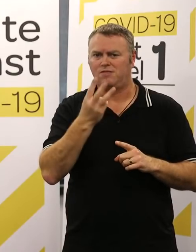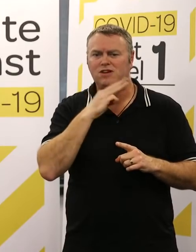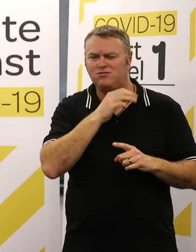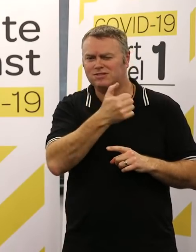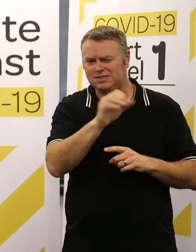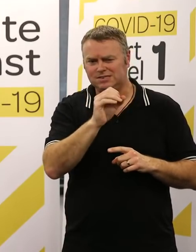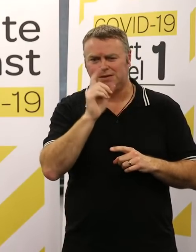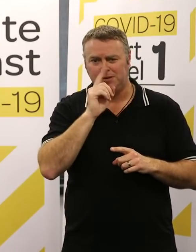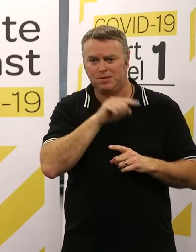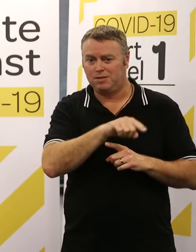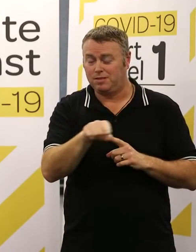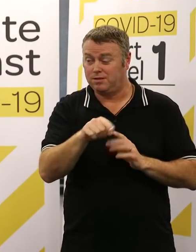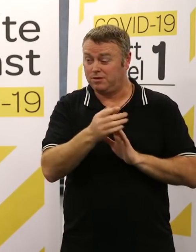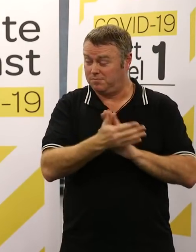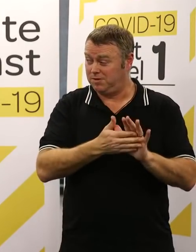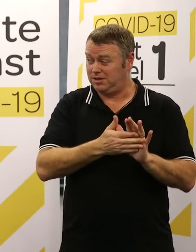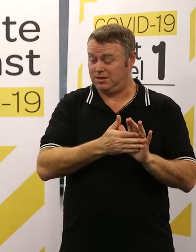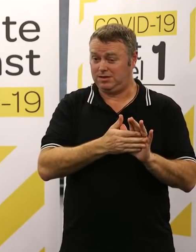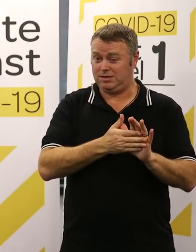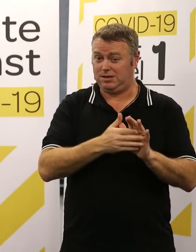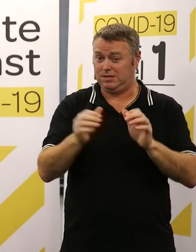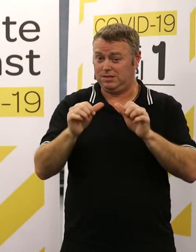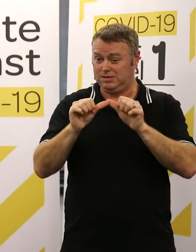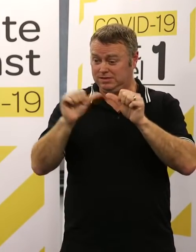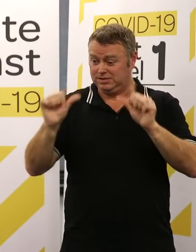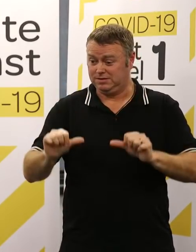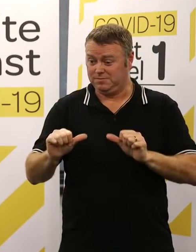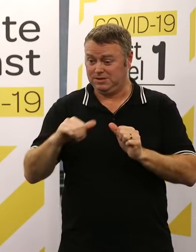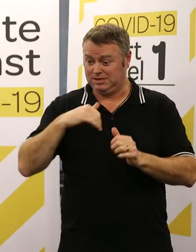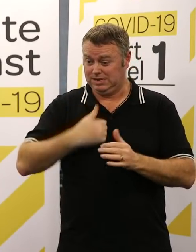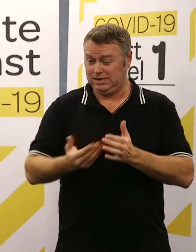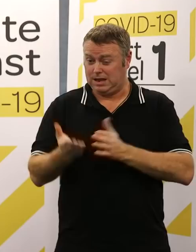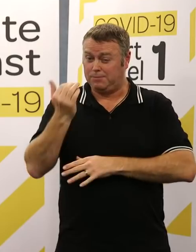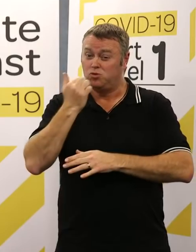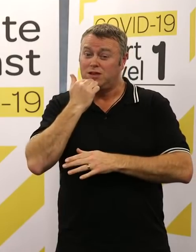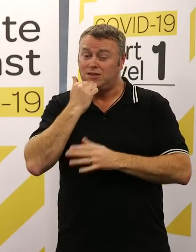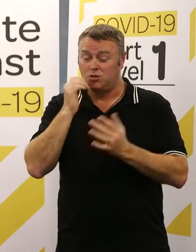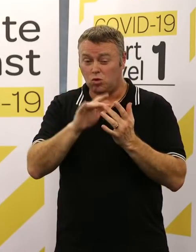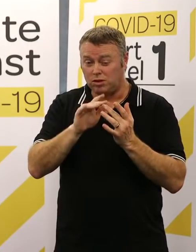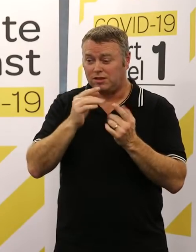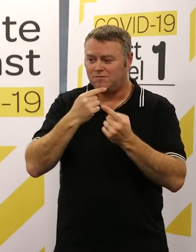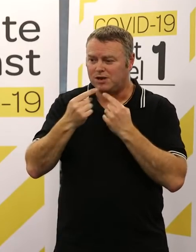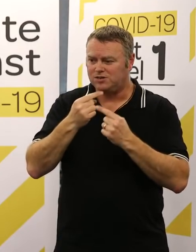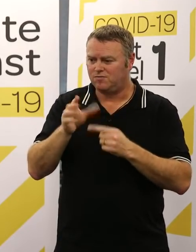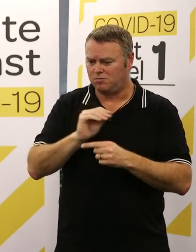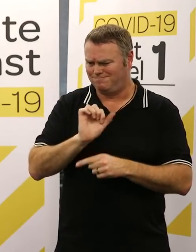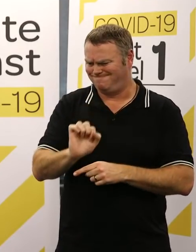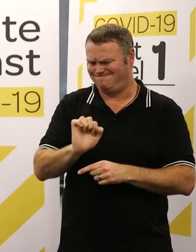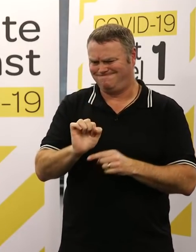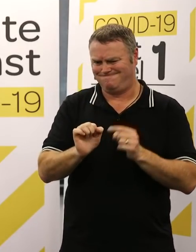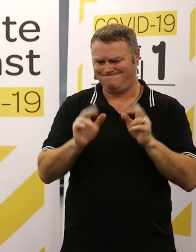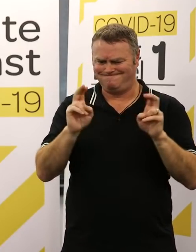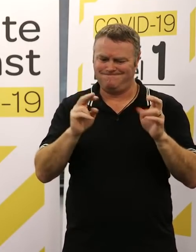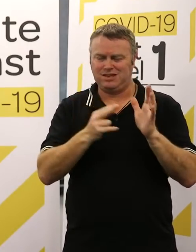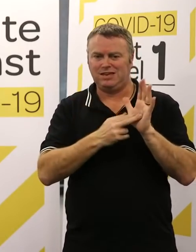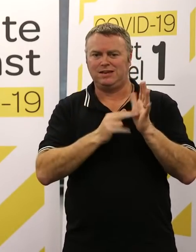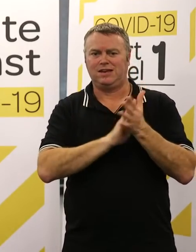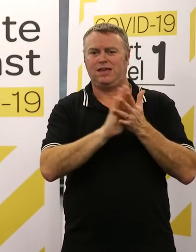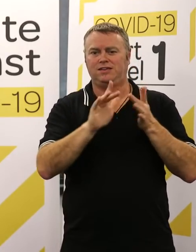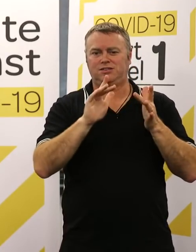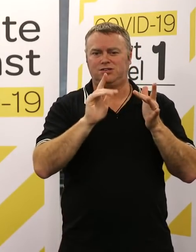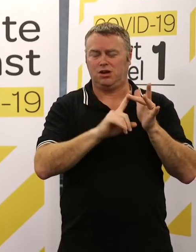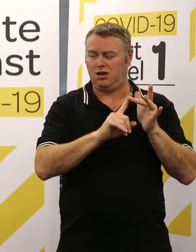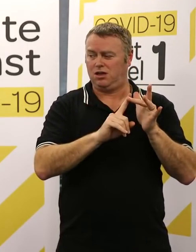number? And were they asked to provide any other sort of follow-up email address or contact number? Yes,